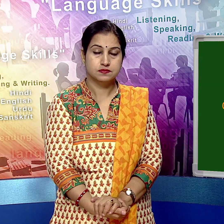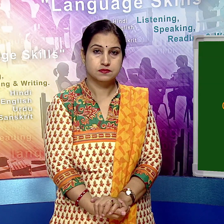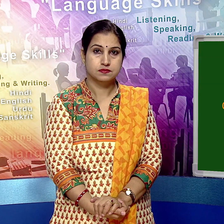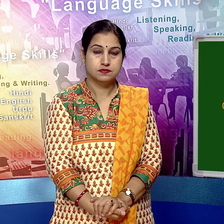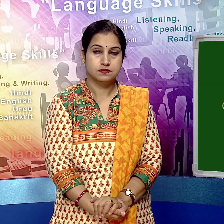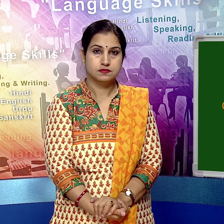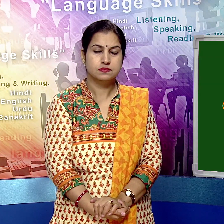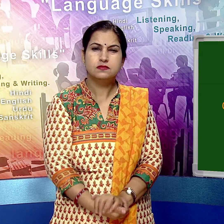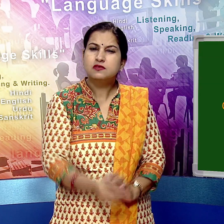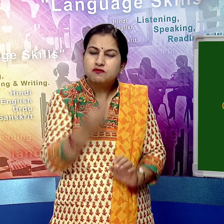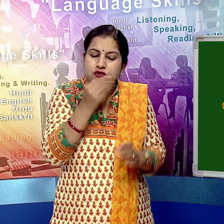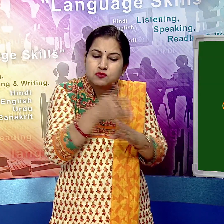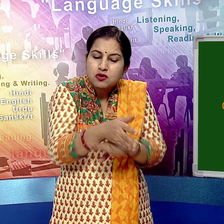What is food spoilage?